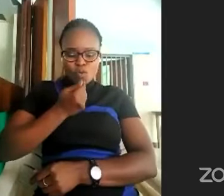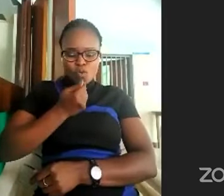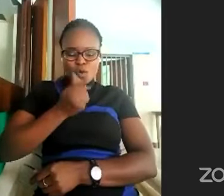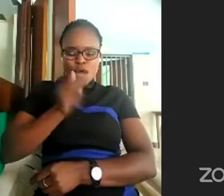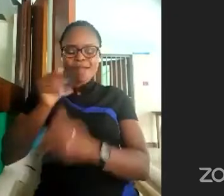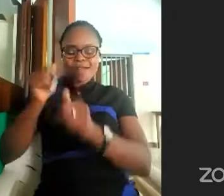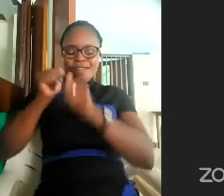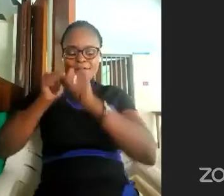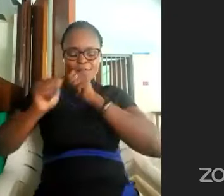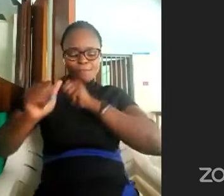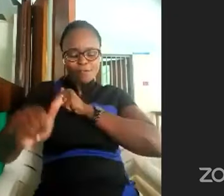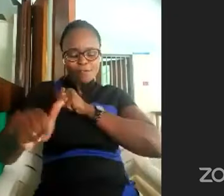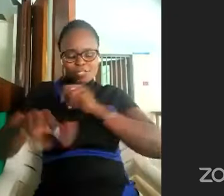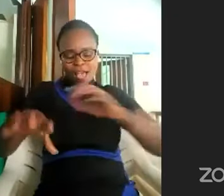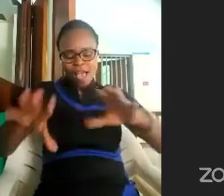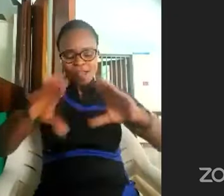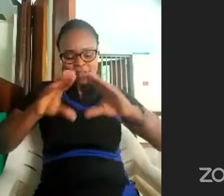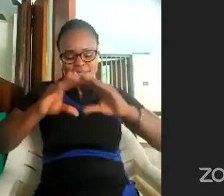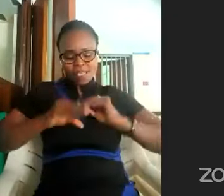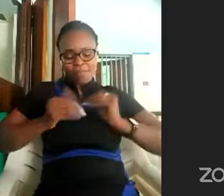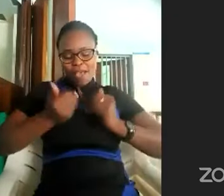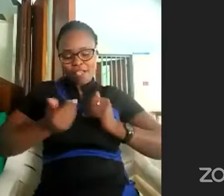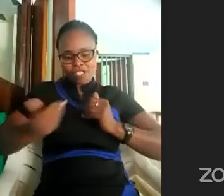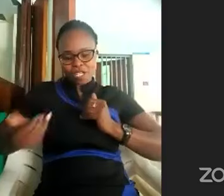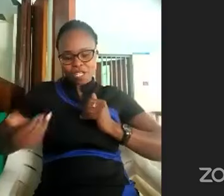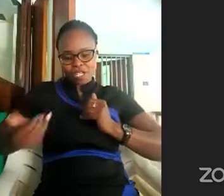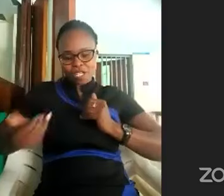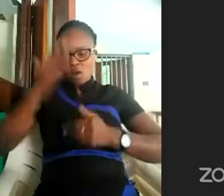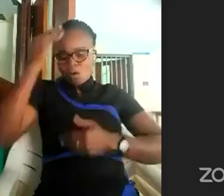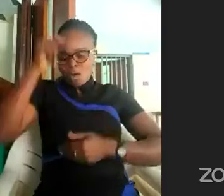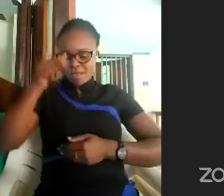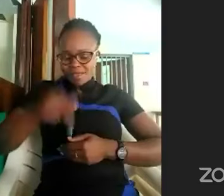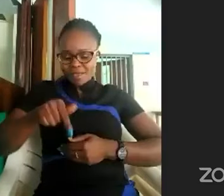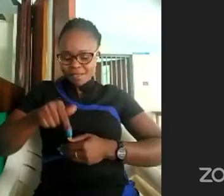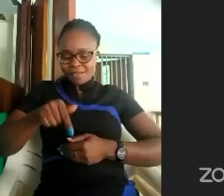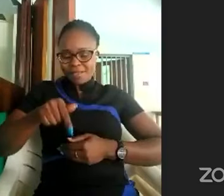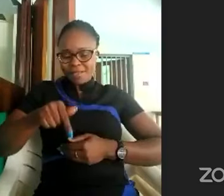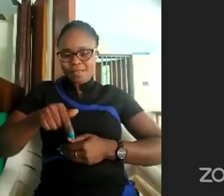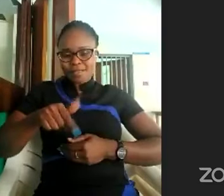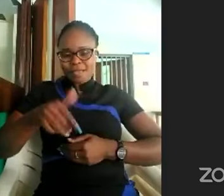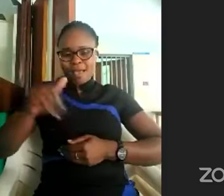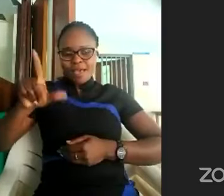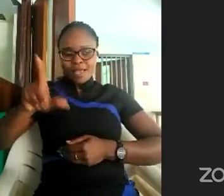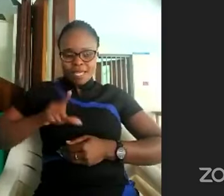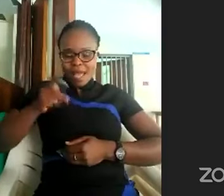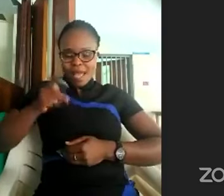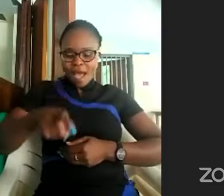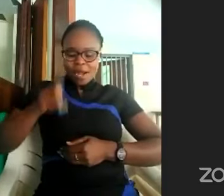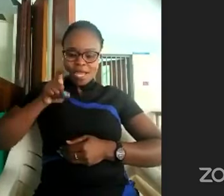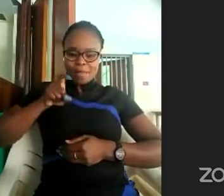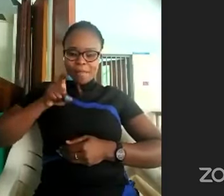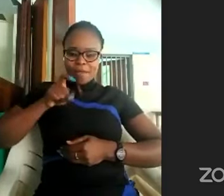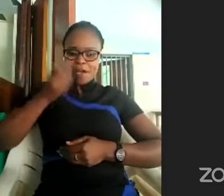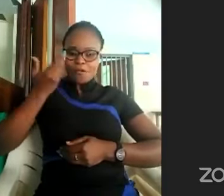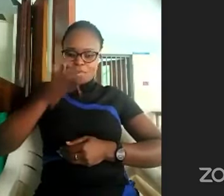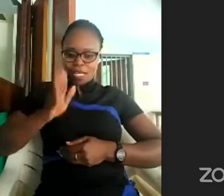She's disabled, but she was defiled, apparently with a family member.